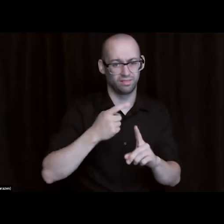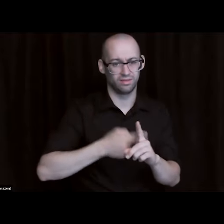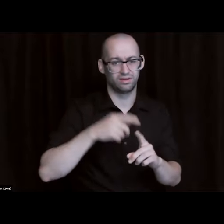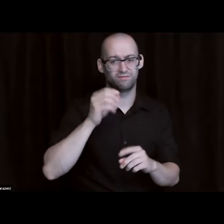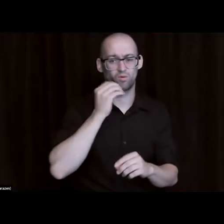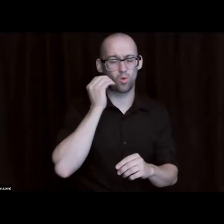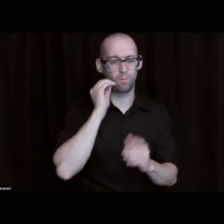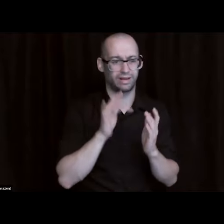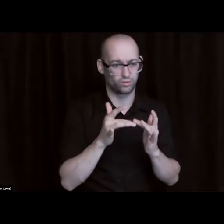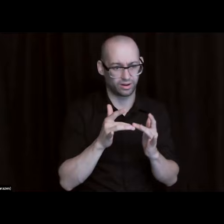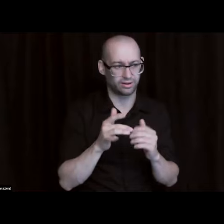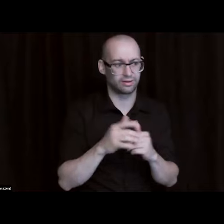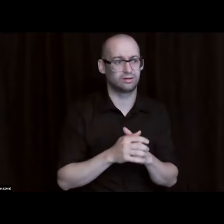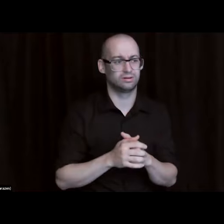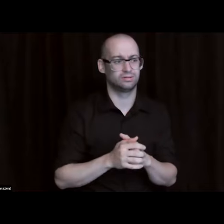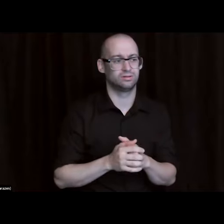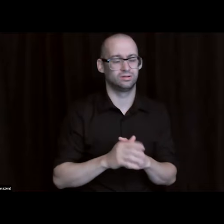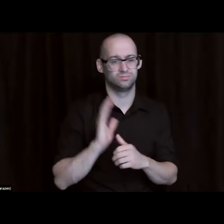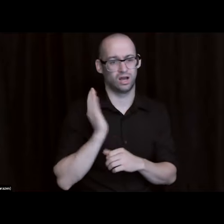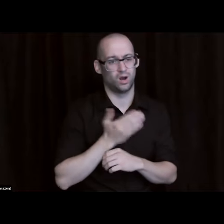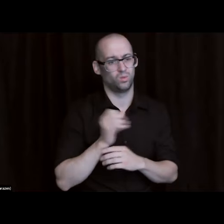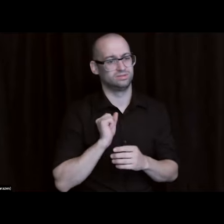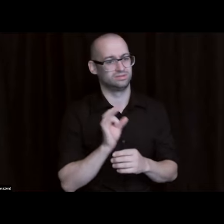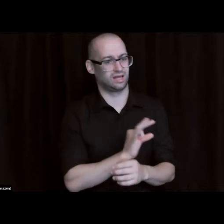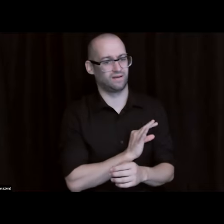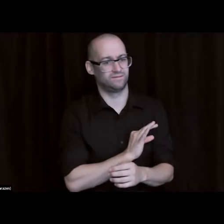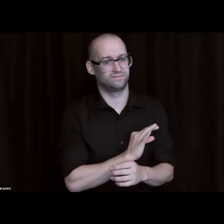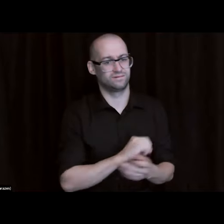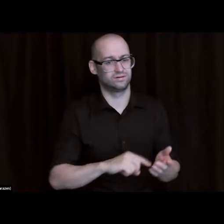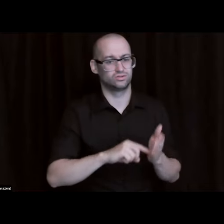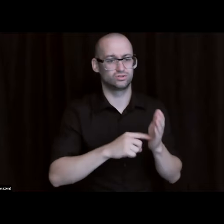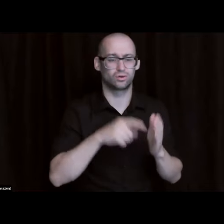So we've been doing our staff. We started as